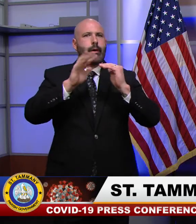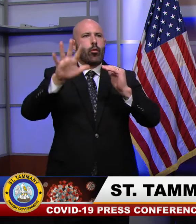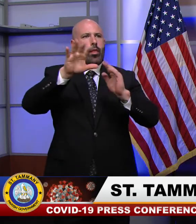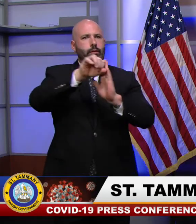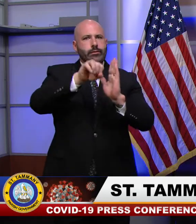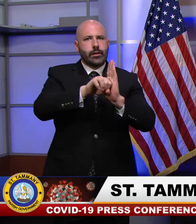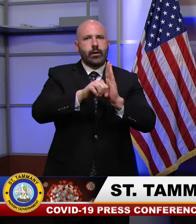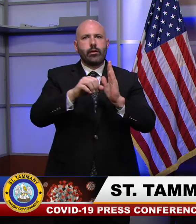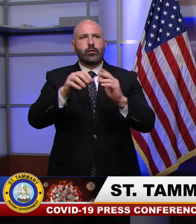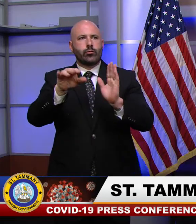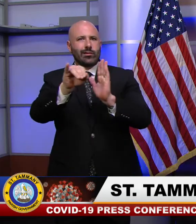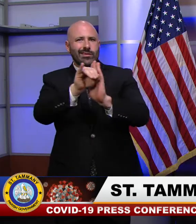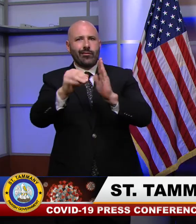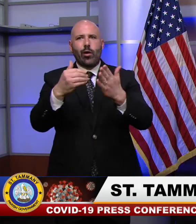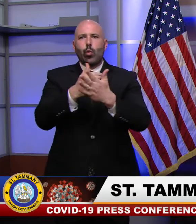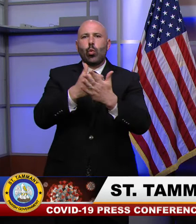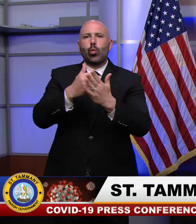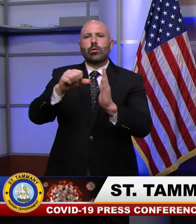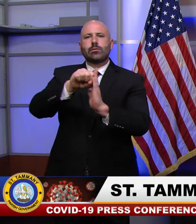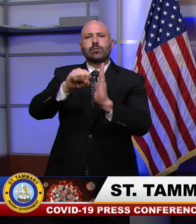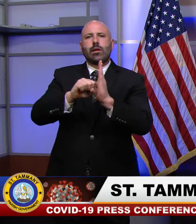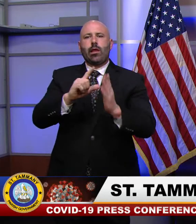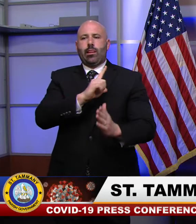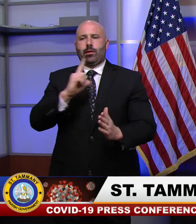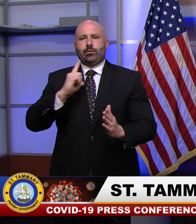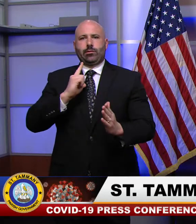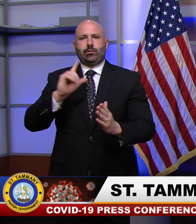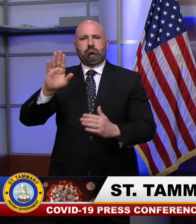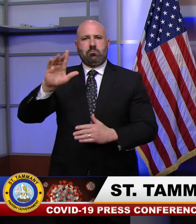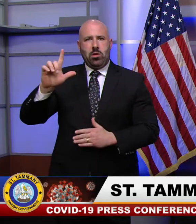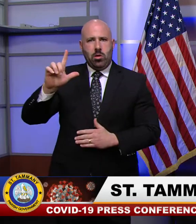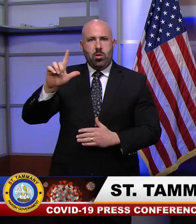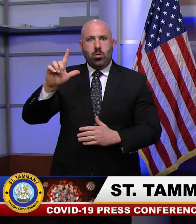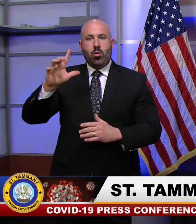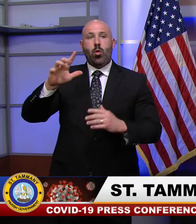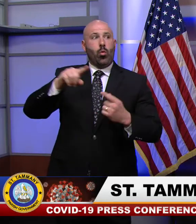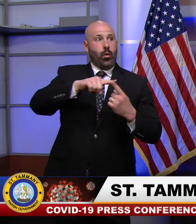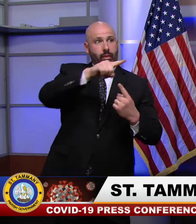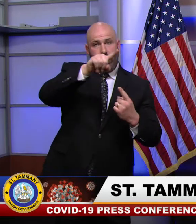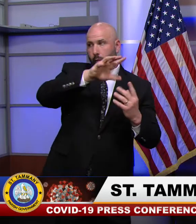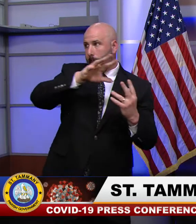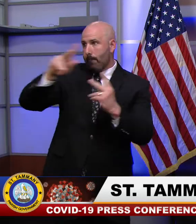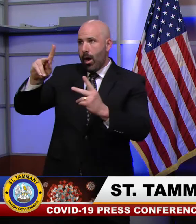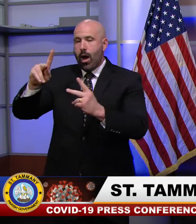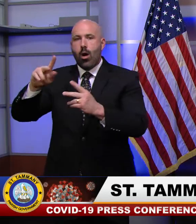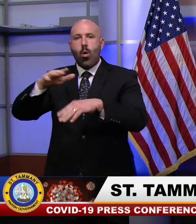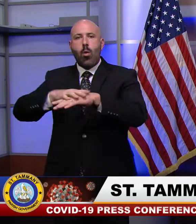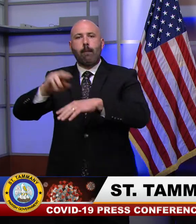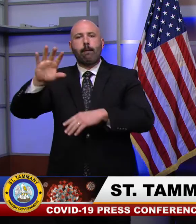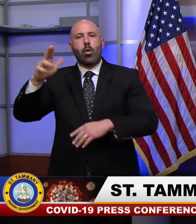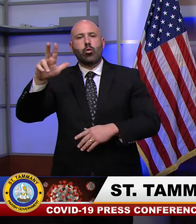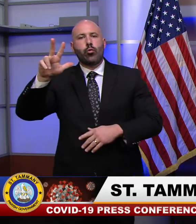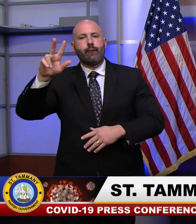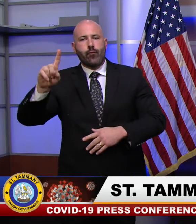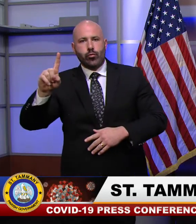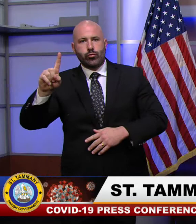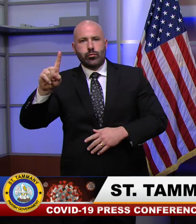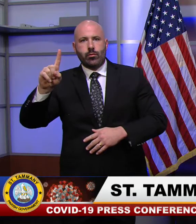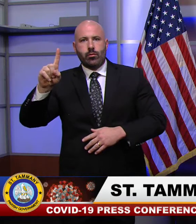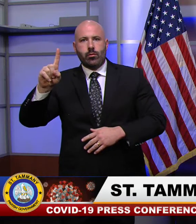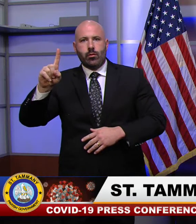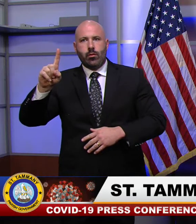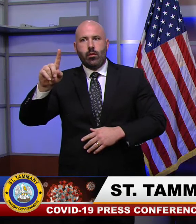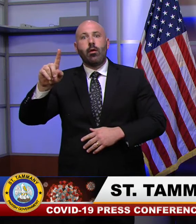legislation that can be introduced when they return to the Capitol on March 31st that will help our citizens and